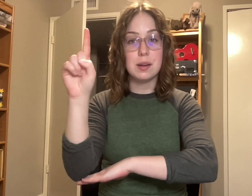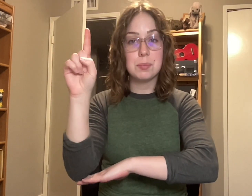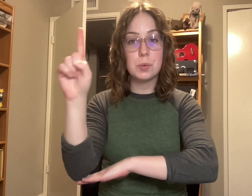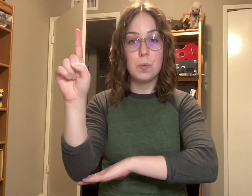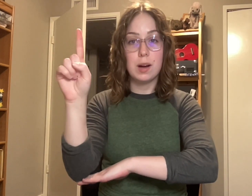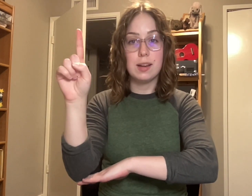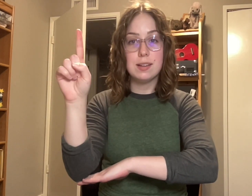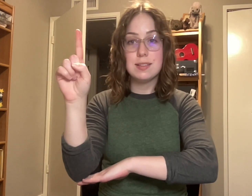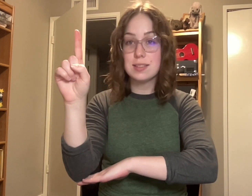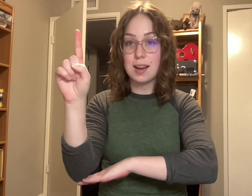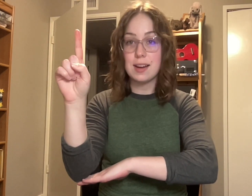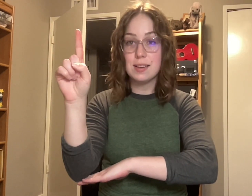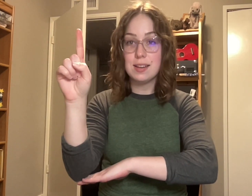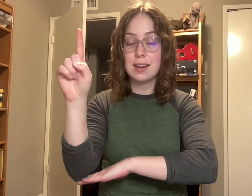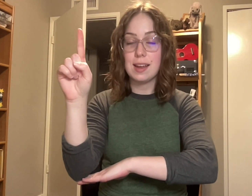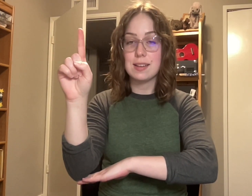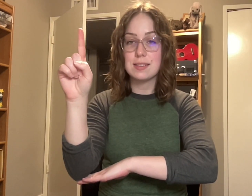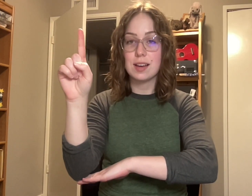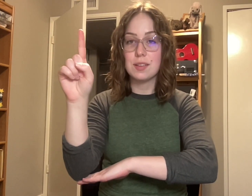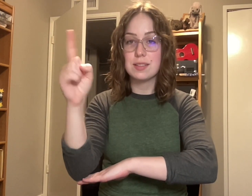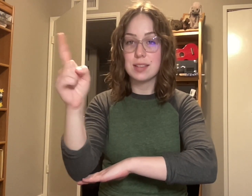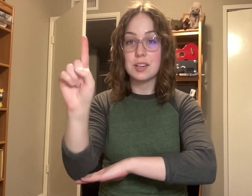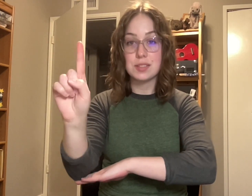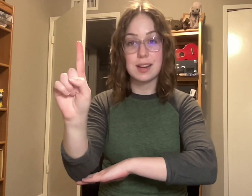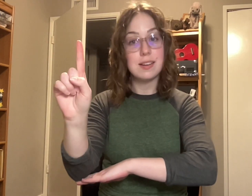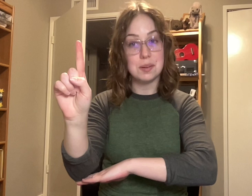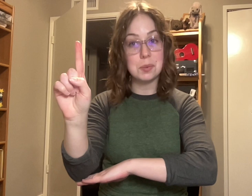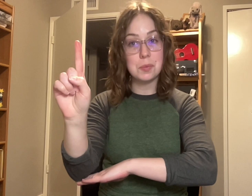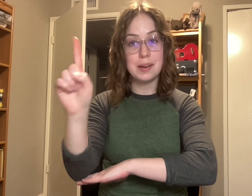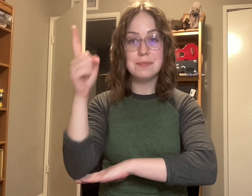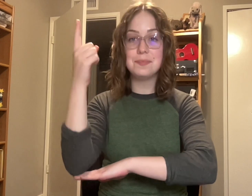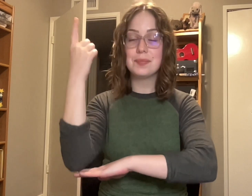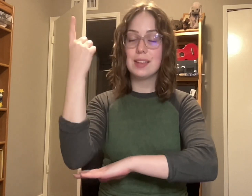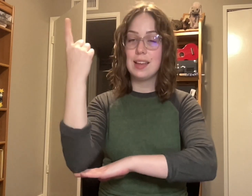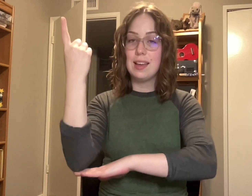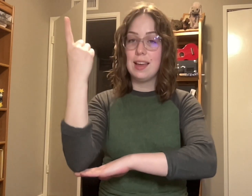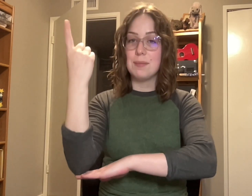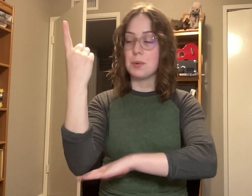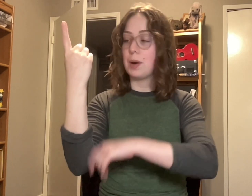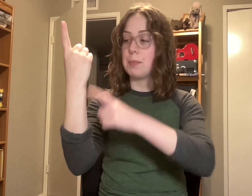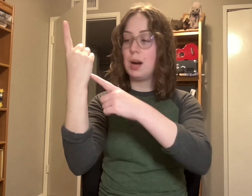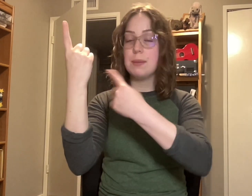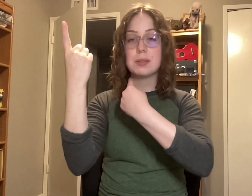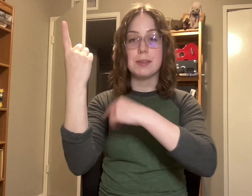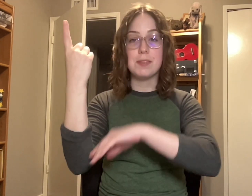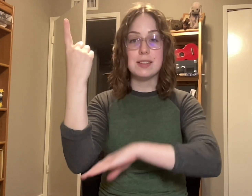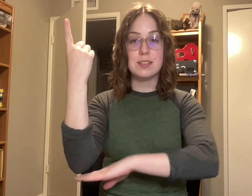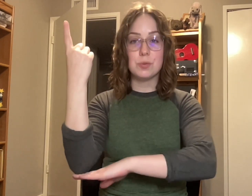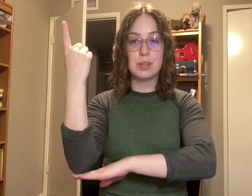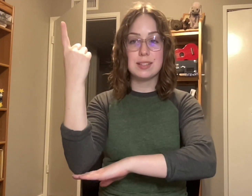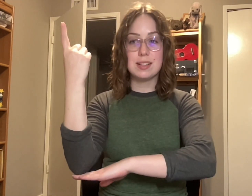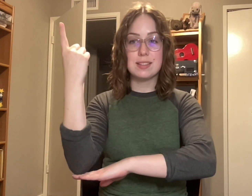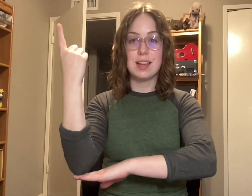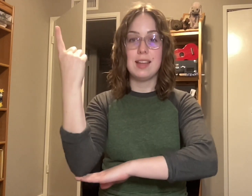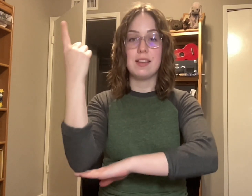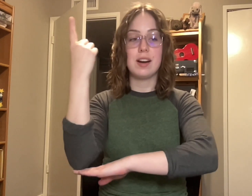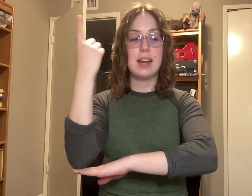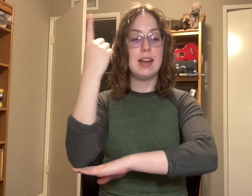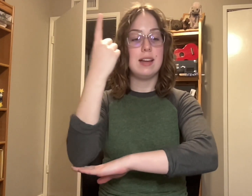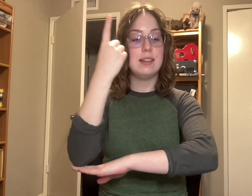number 1 sign in ASL. This is how you sign number 1. But our palm is going to be facing towards us, and then our hand